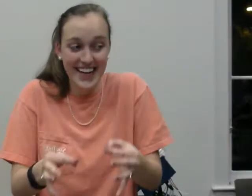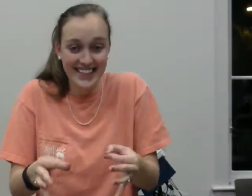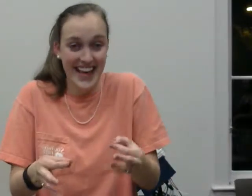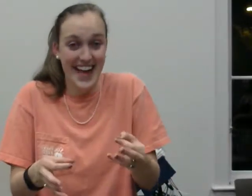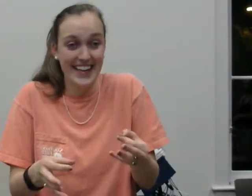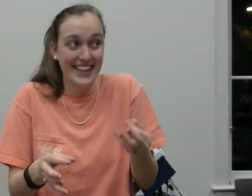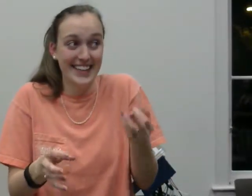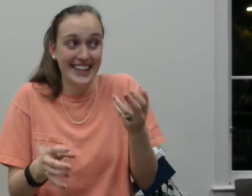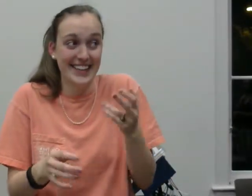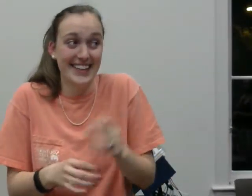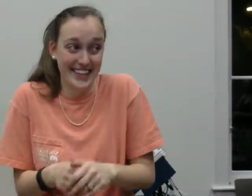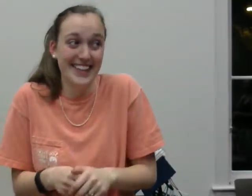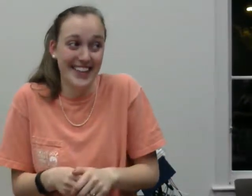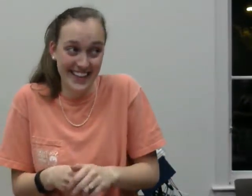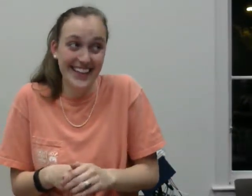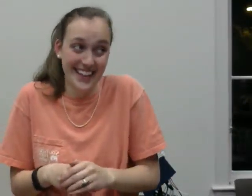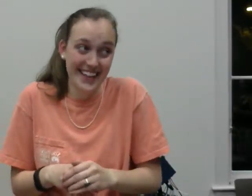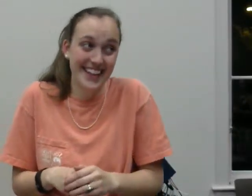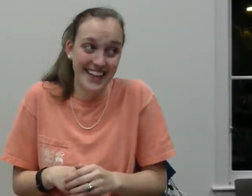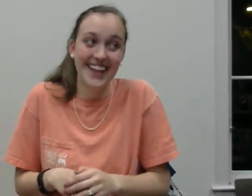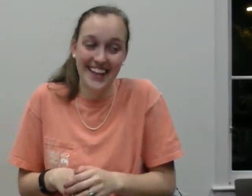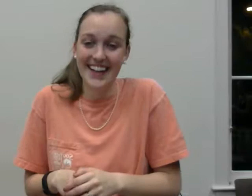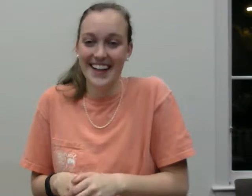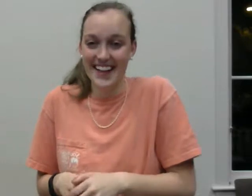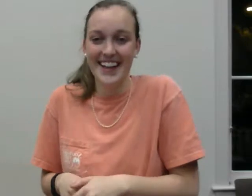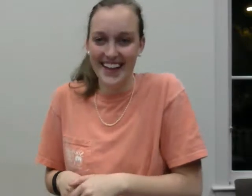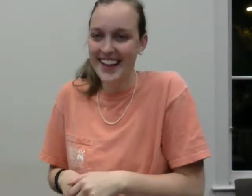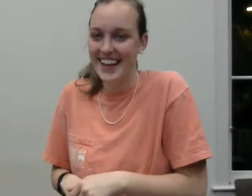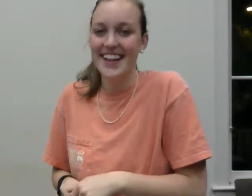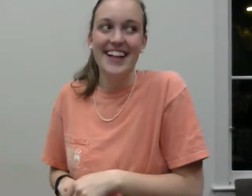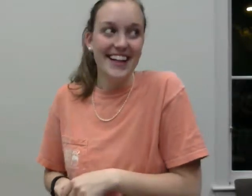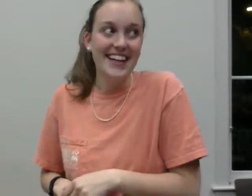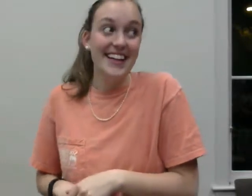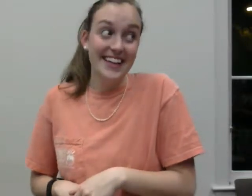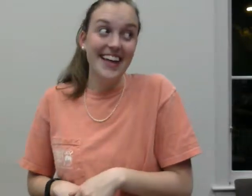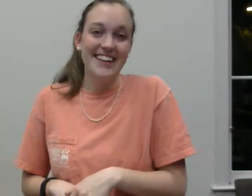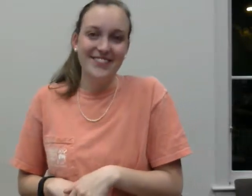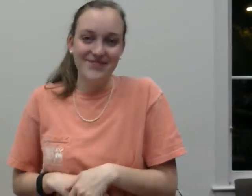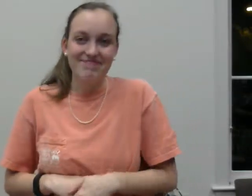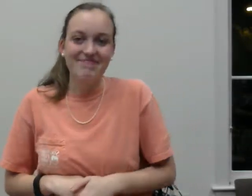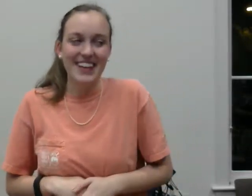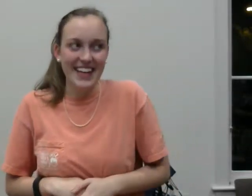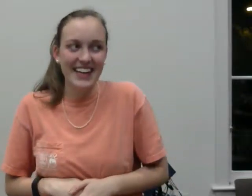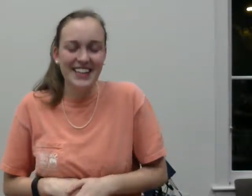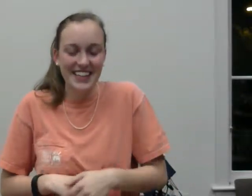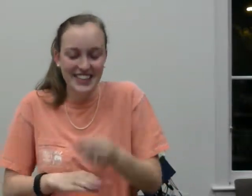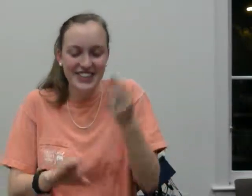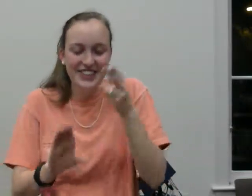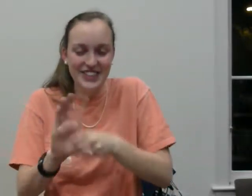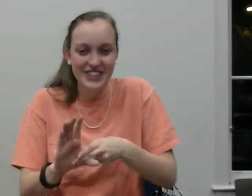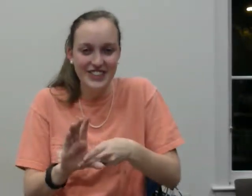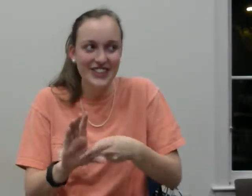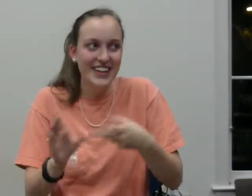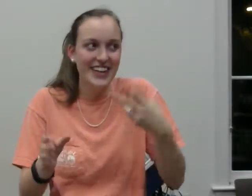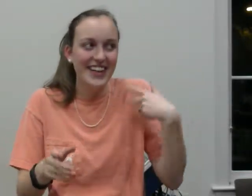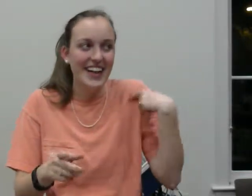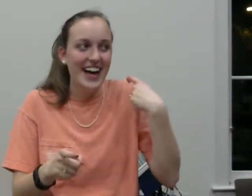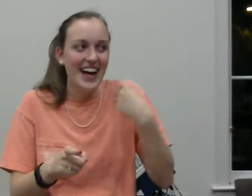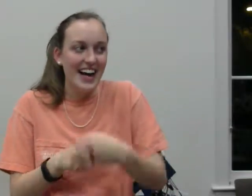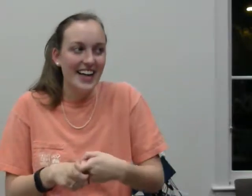think now we can become official, formal allies of the Americans. And they joined the fight, especially the French. They joined the fight on behalf of the